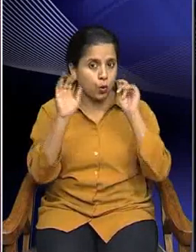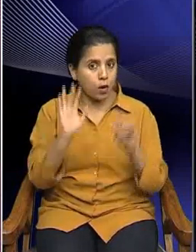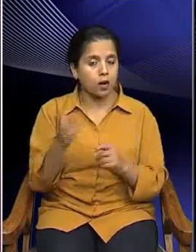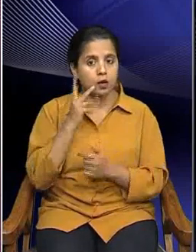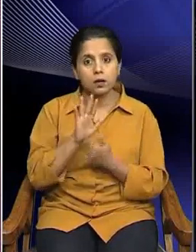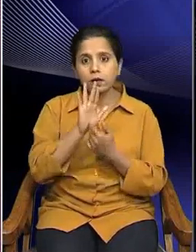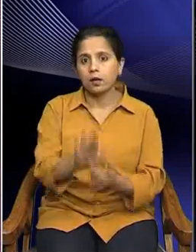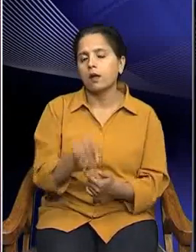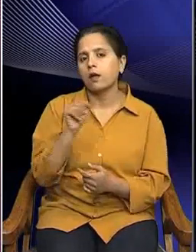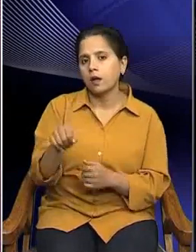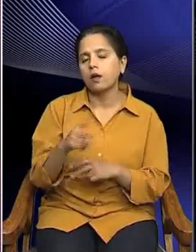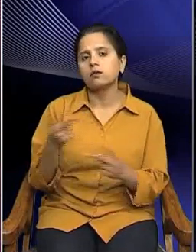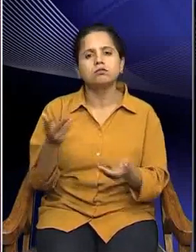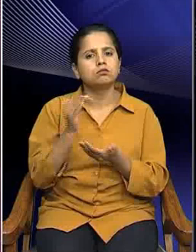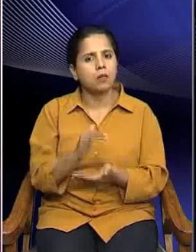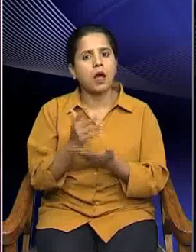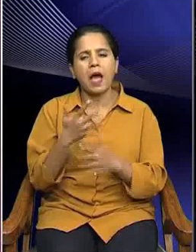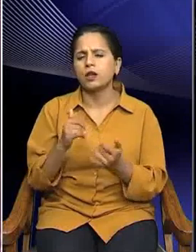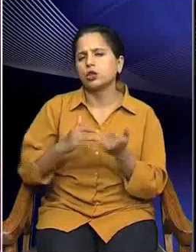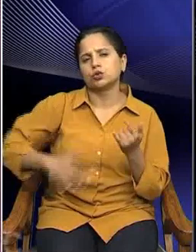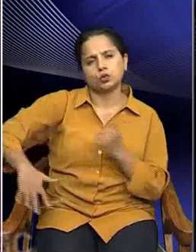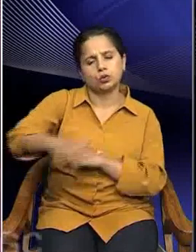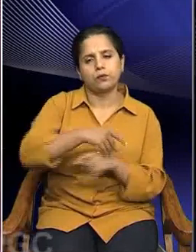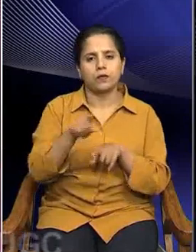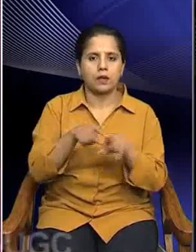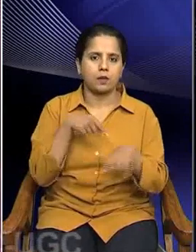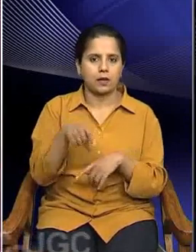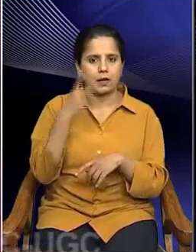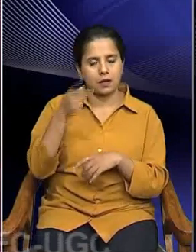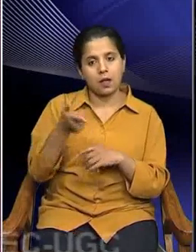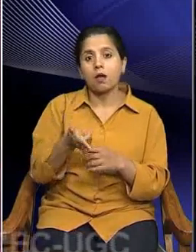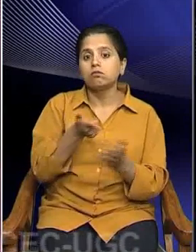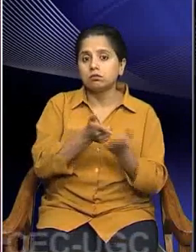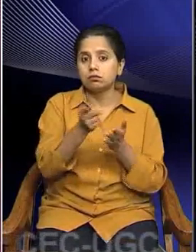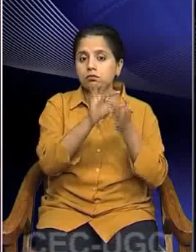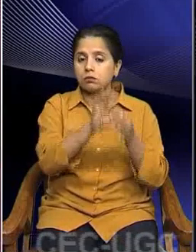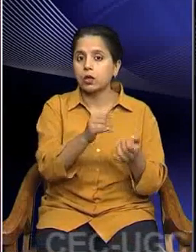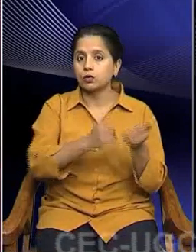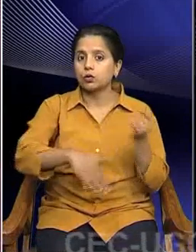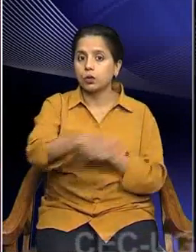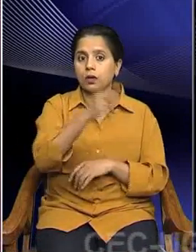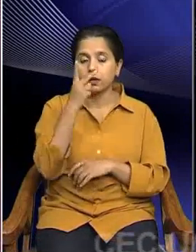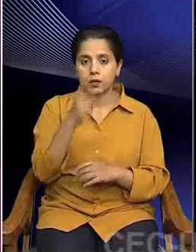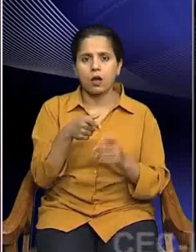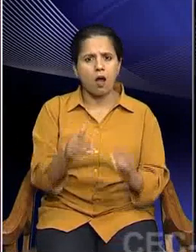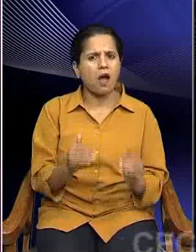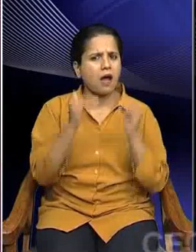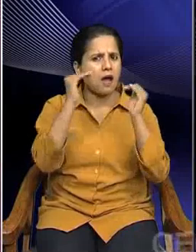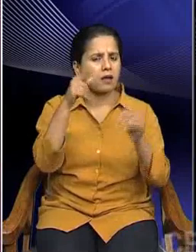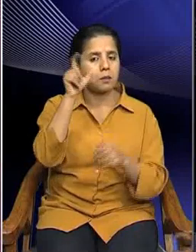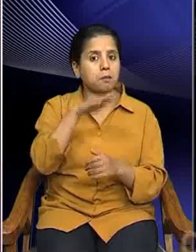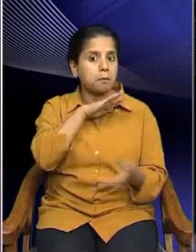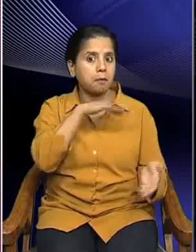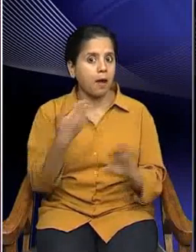the fertility levels in any society. In case of agrarian society, we observe that because of higher mortality